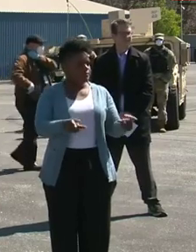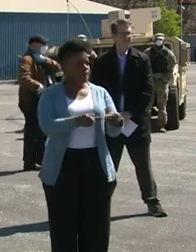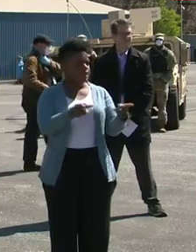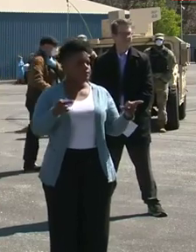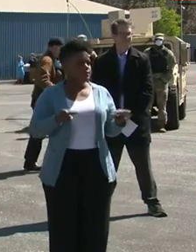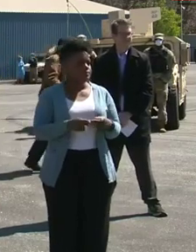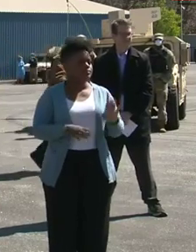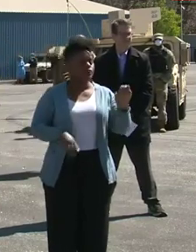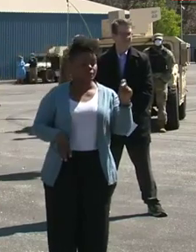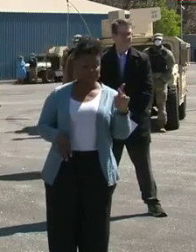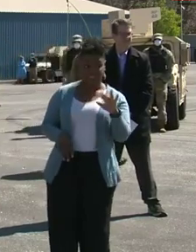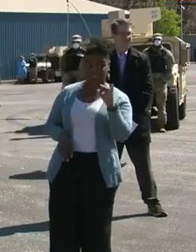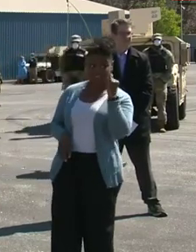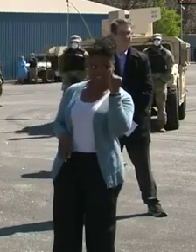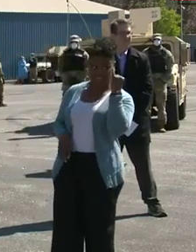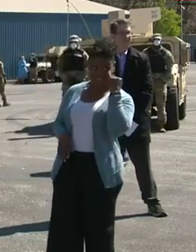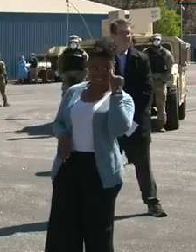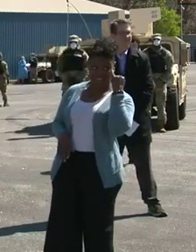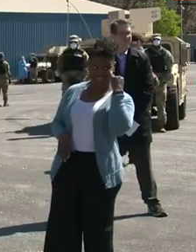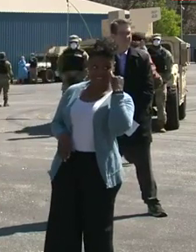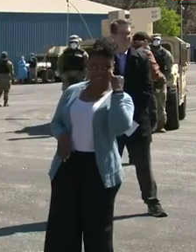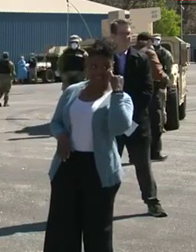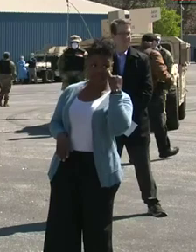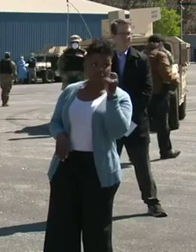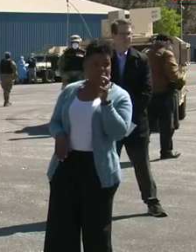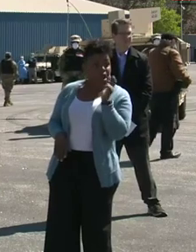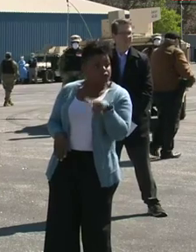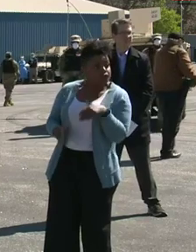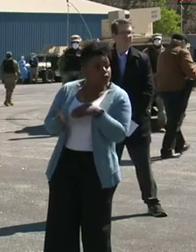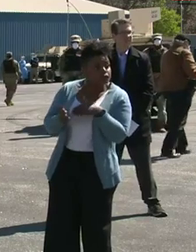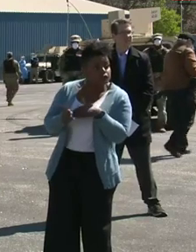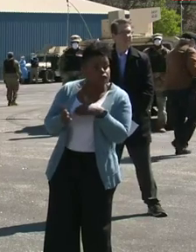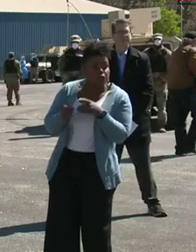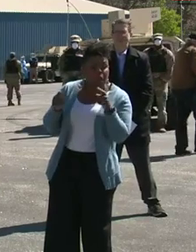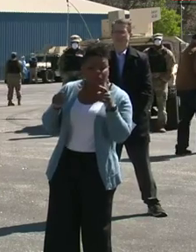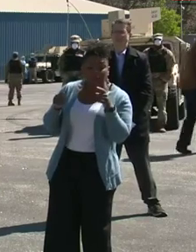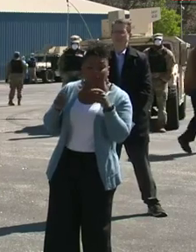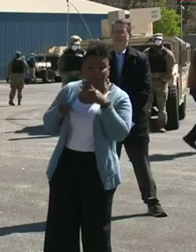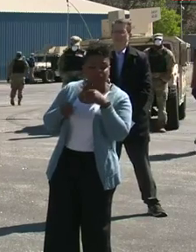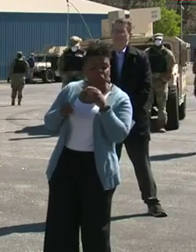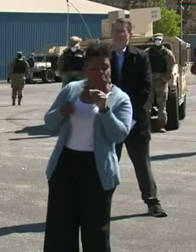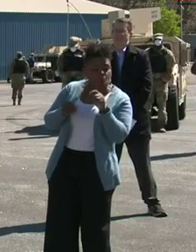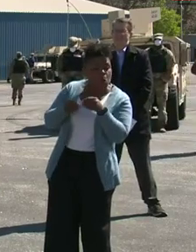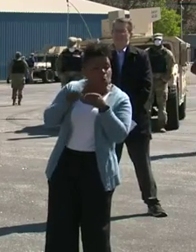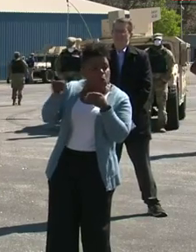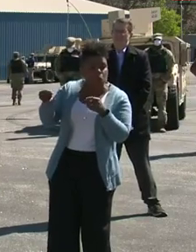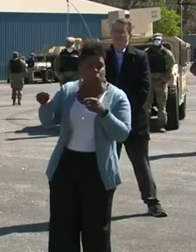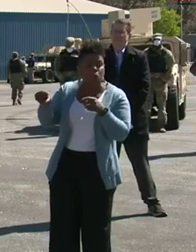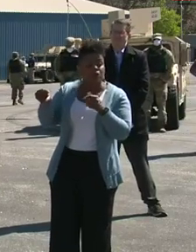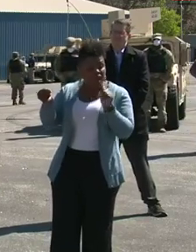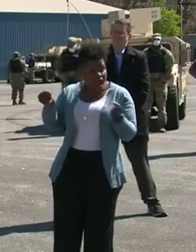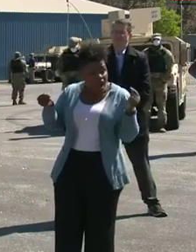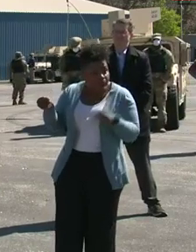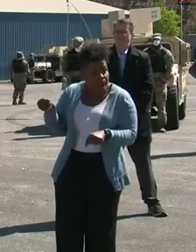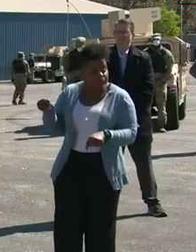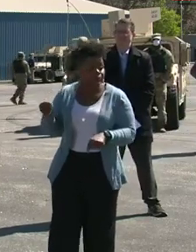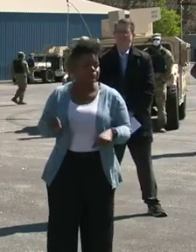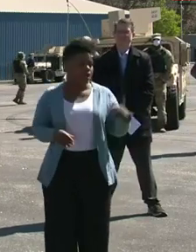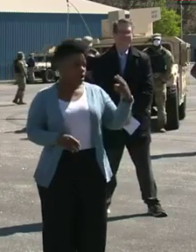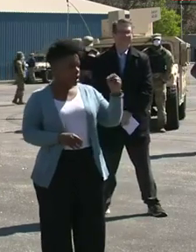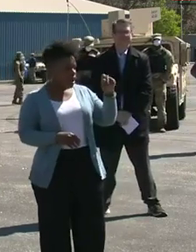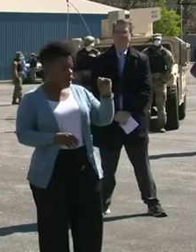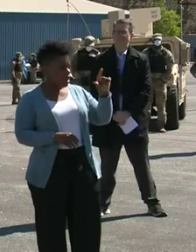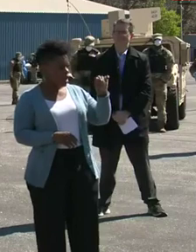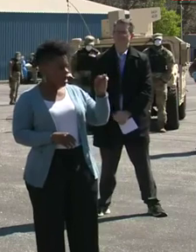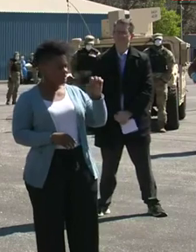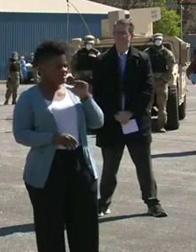doctor refer you here. You can call a hotline, and based on that, you can be referred when here. we make the hotline available. It's not available right now. When